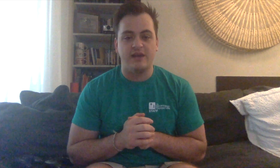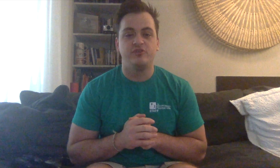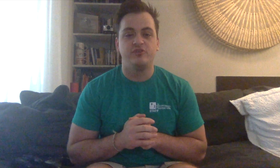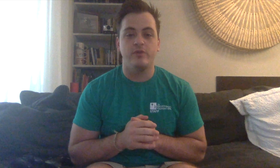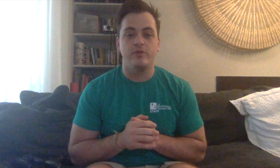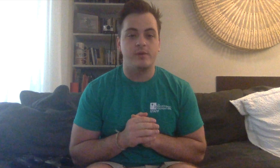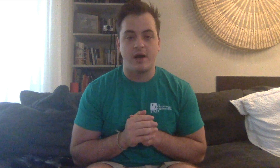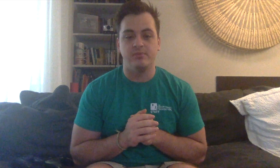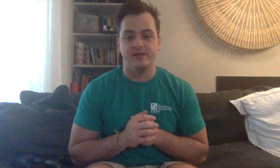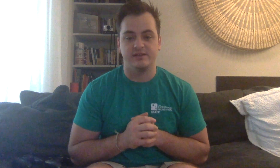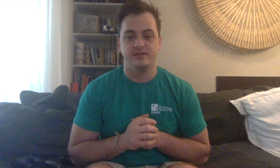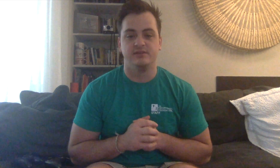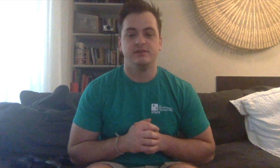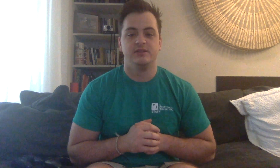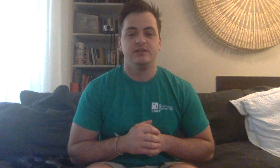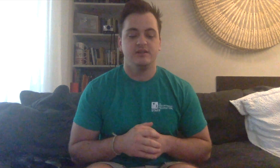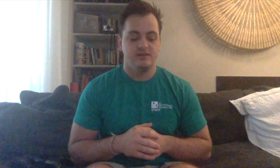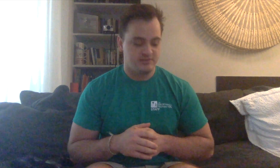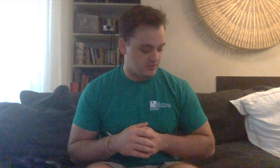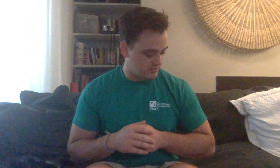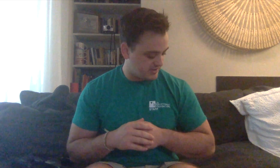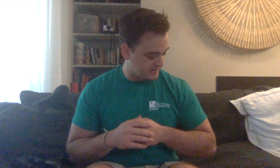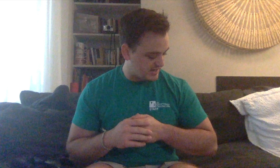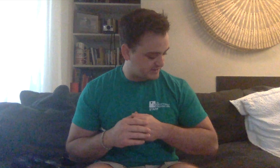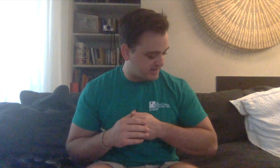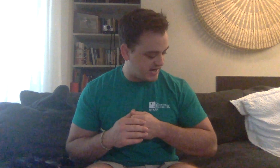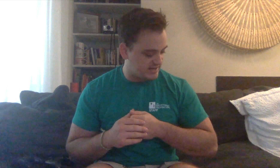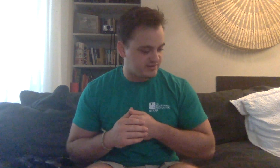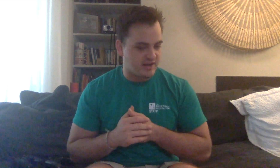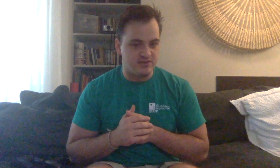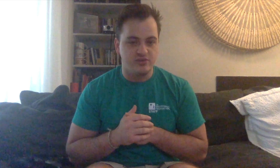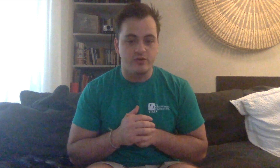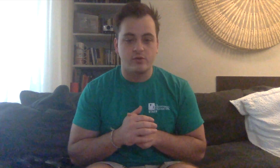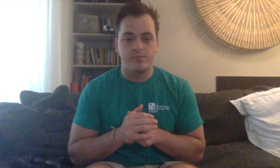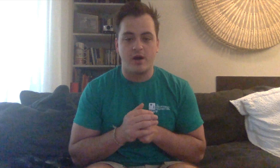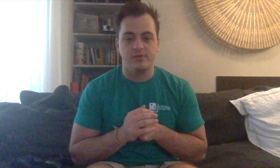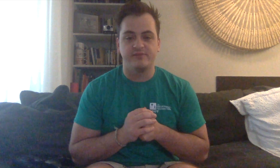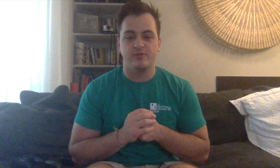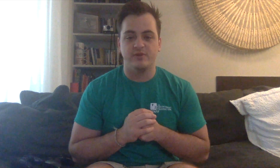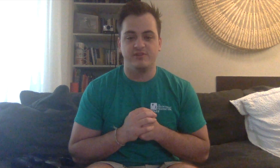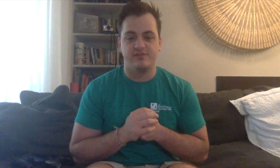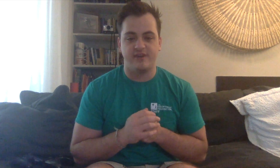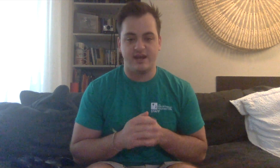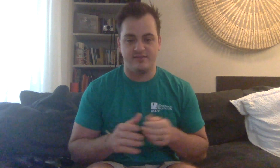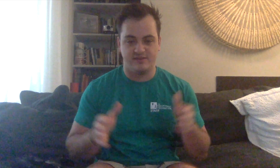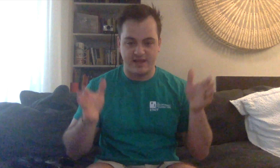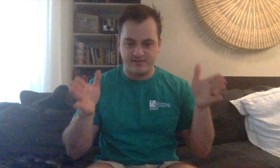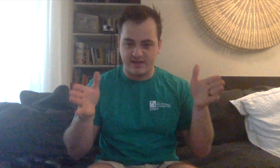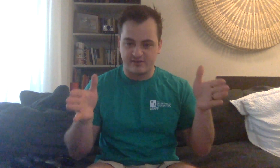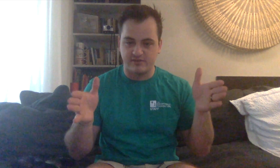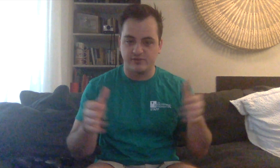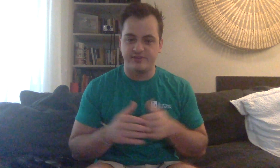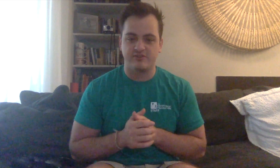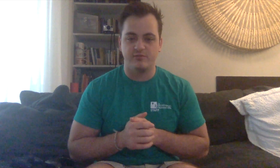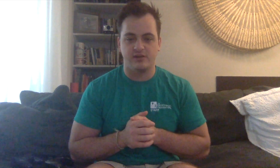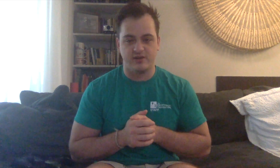to the republic. So the next line is and to the republic for which it stands, and that's the next little section we're going to learn.